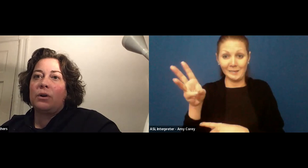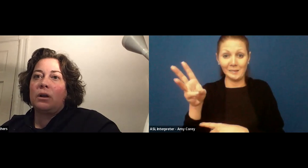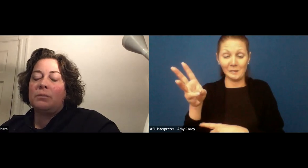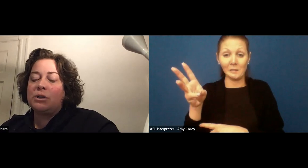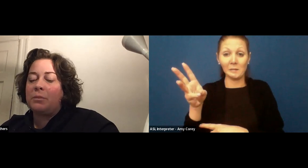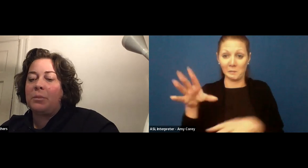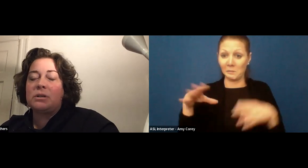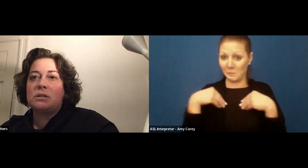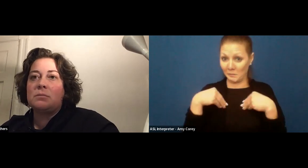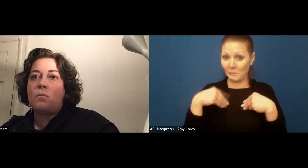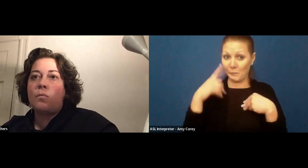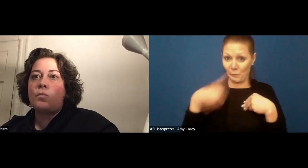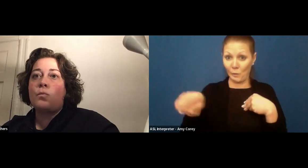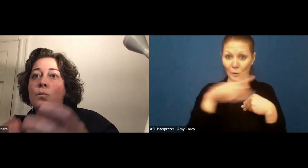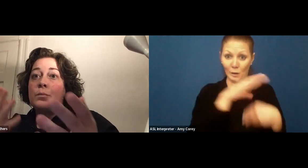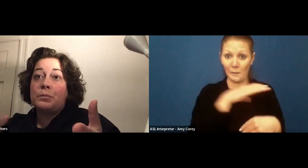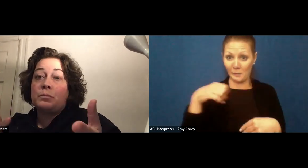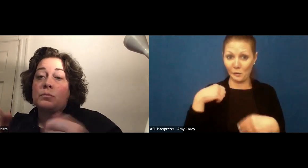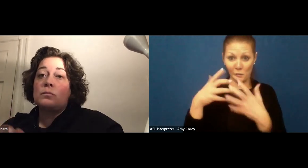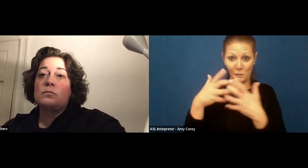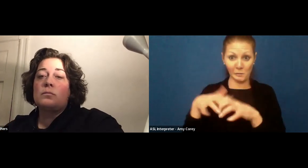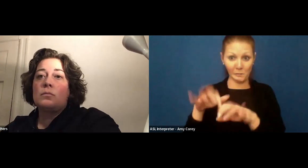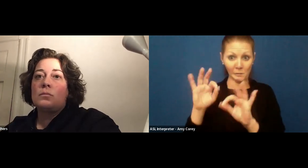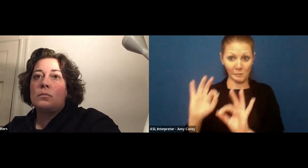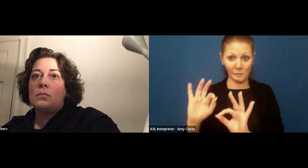works for the commission members,